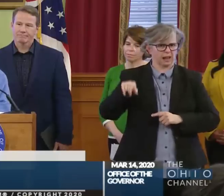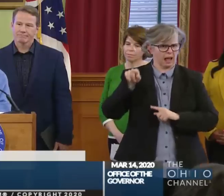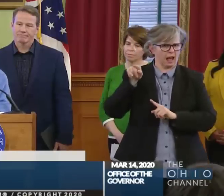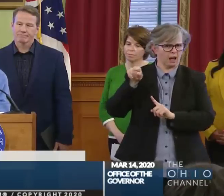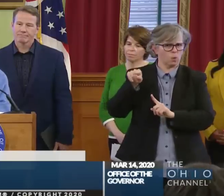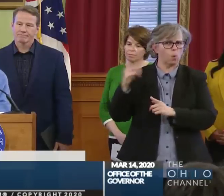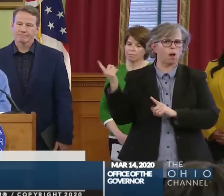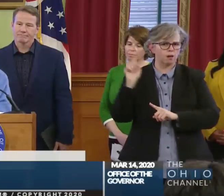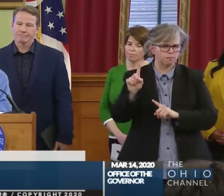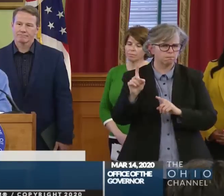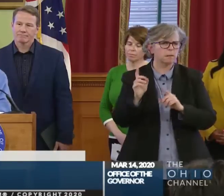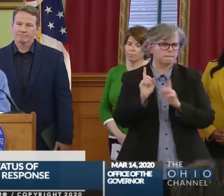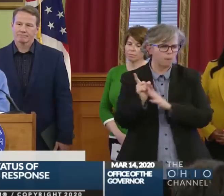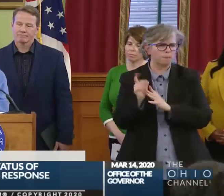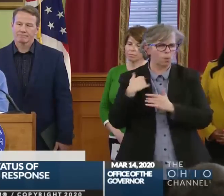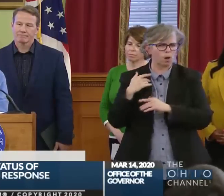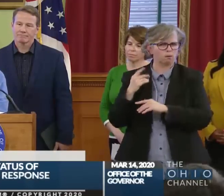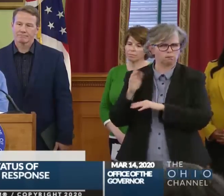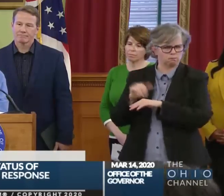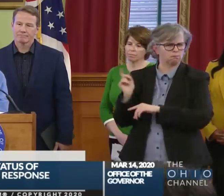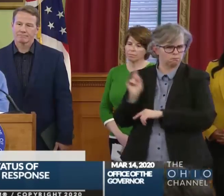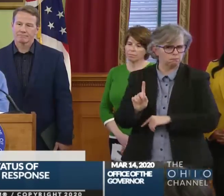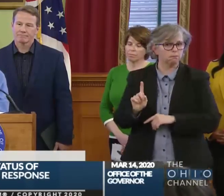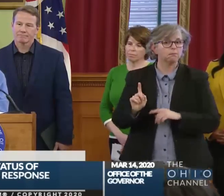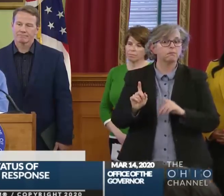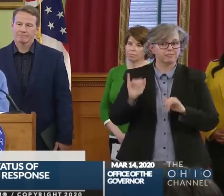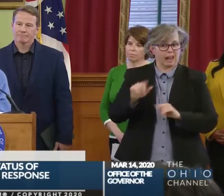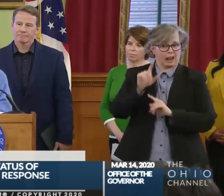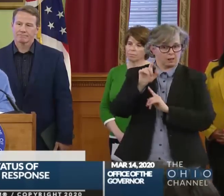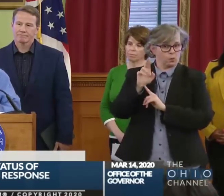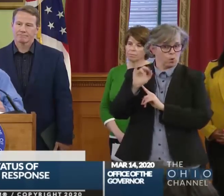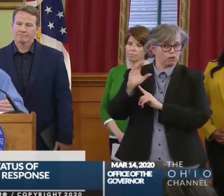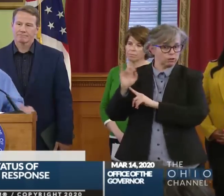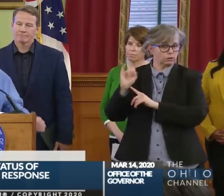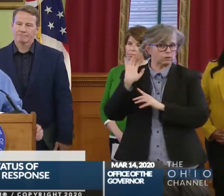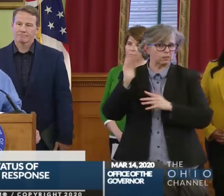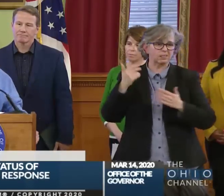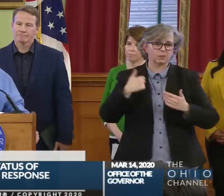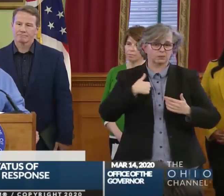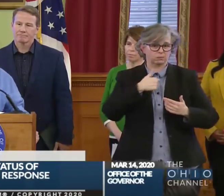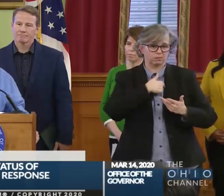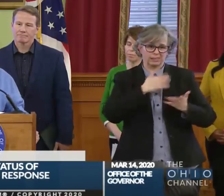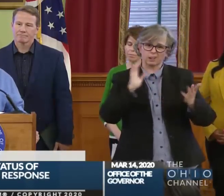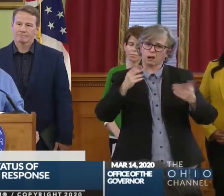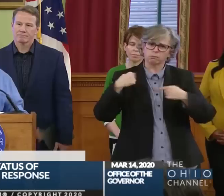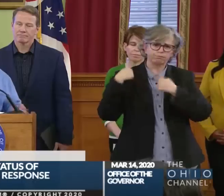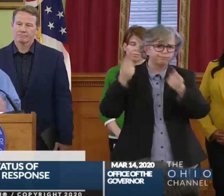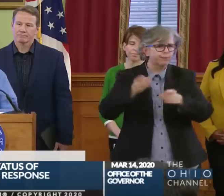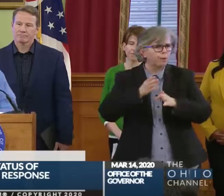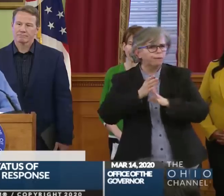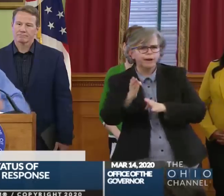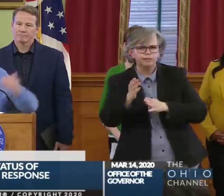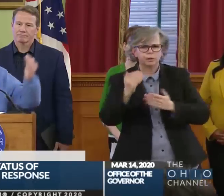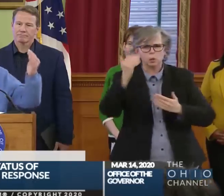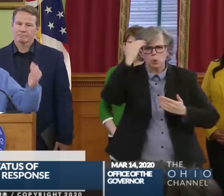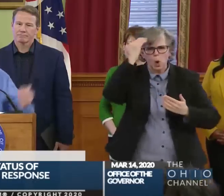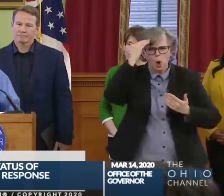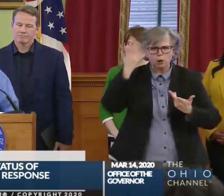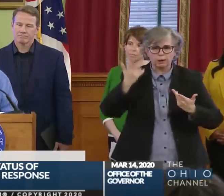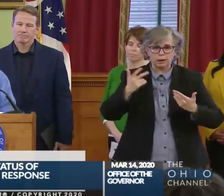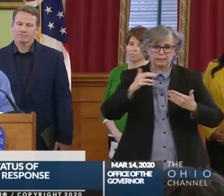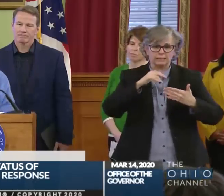What we know, and the professionals know from looking at past pandemics, is that mental health